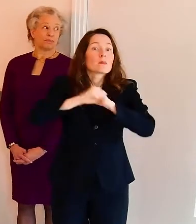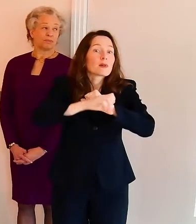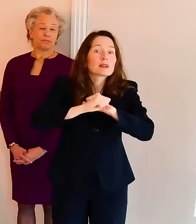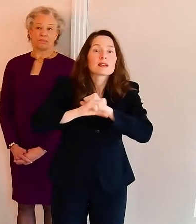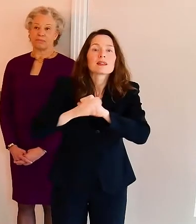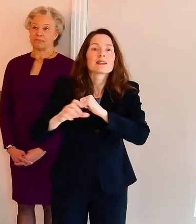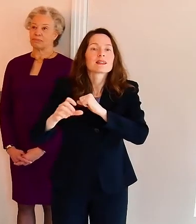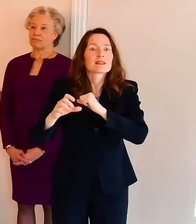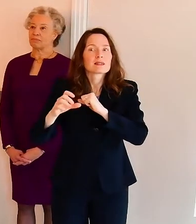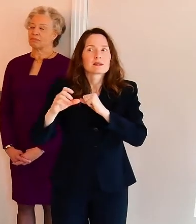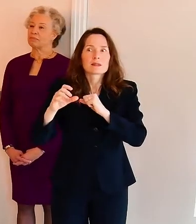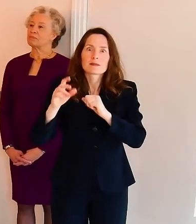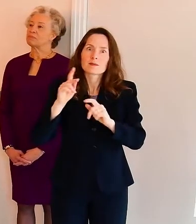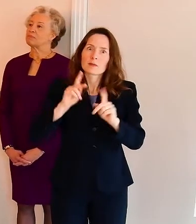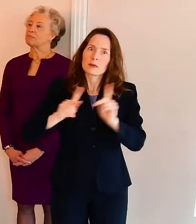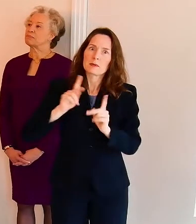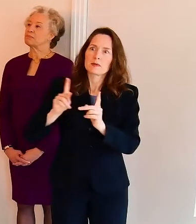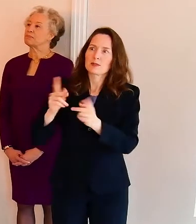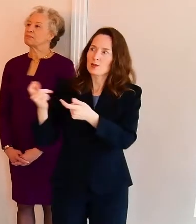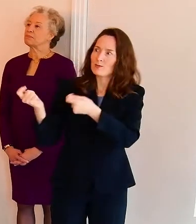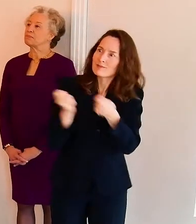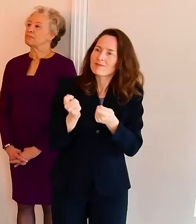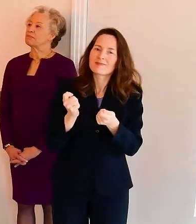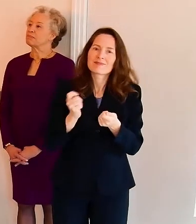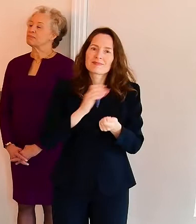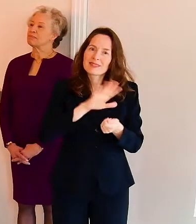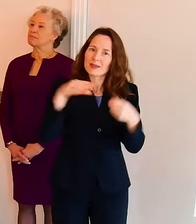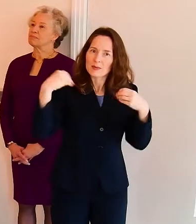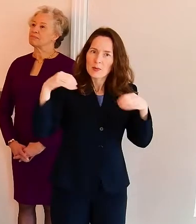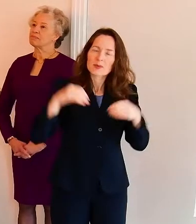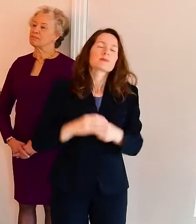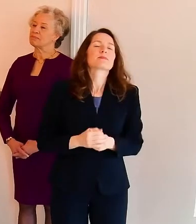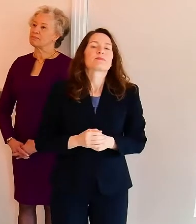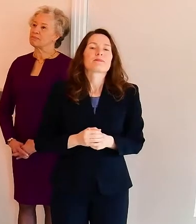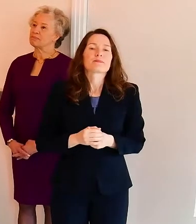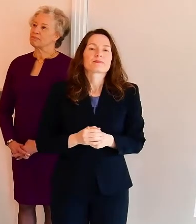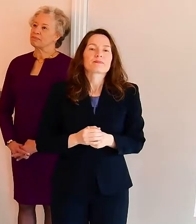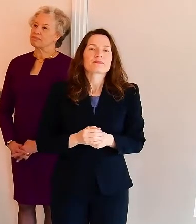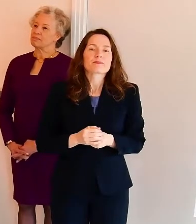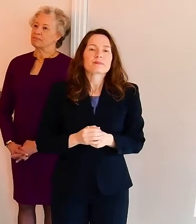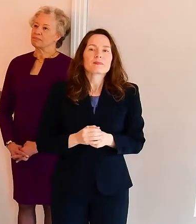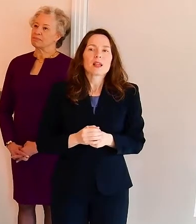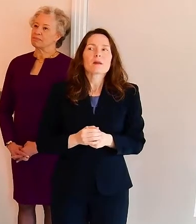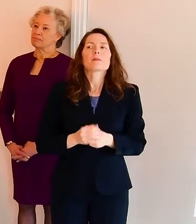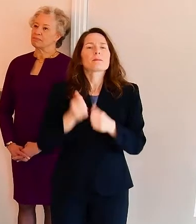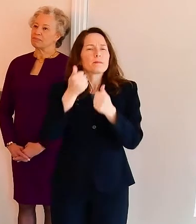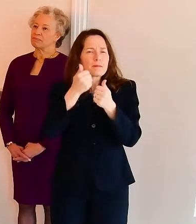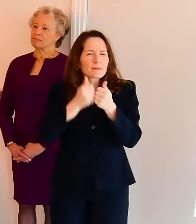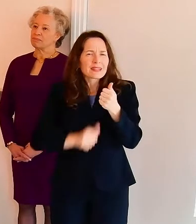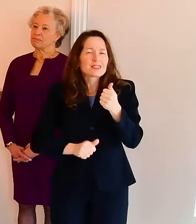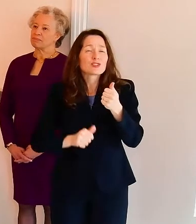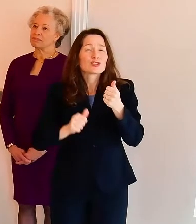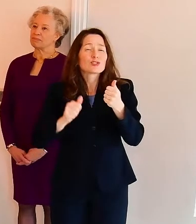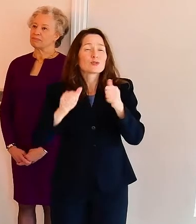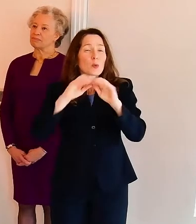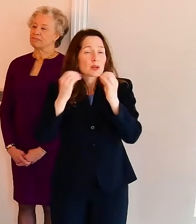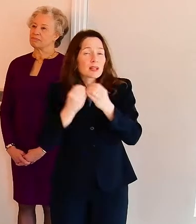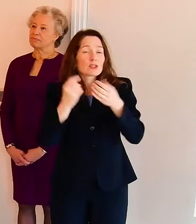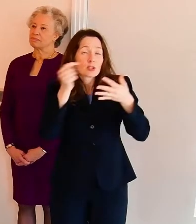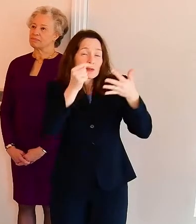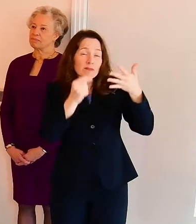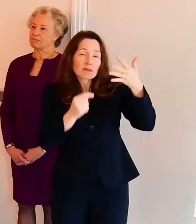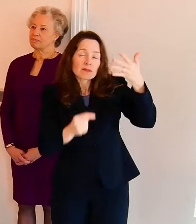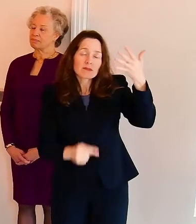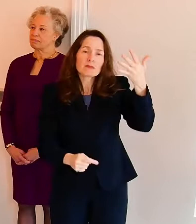their storefronts. Each of these organizations brings unique resources and support to our business owners